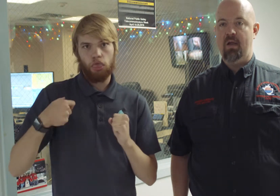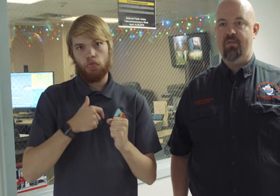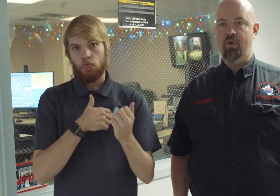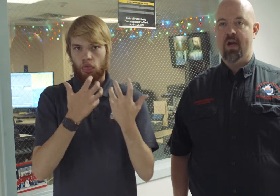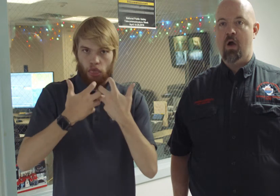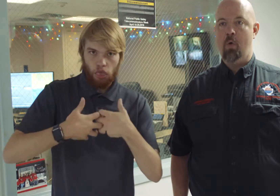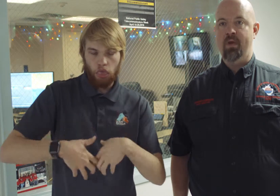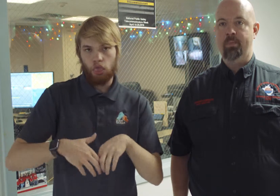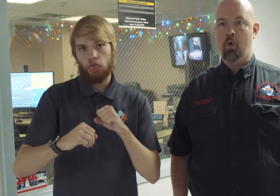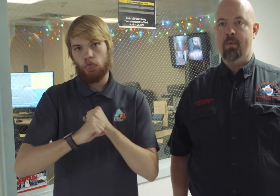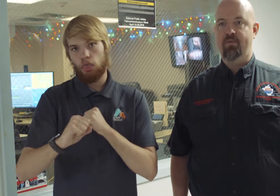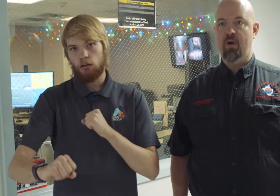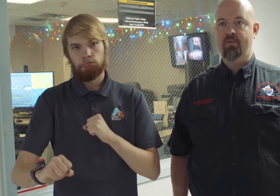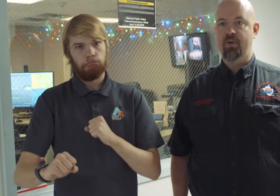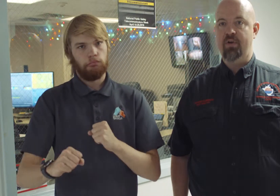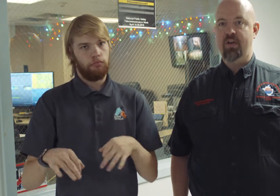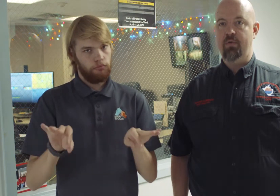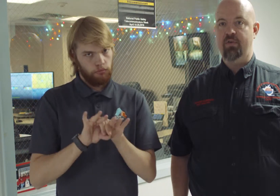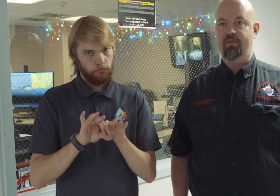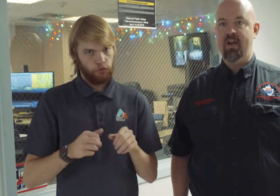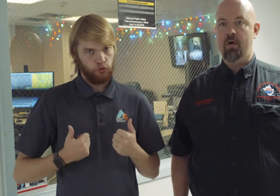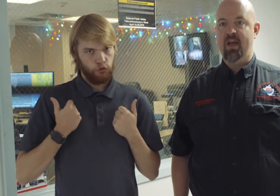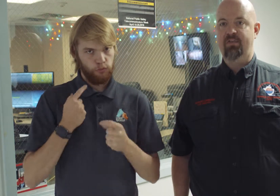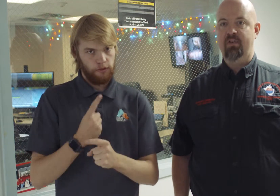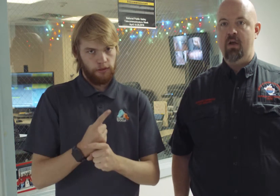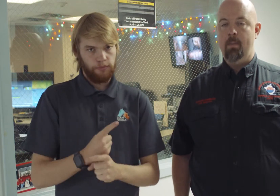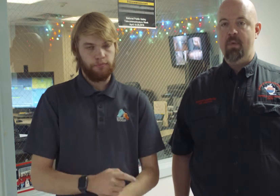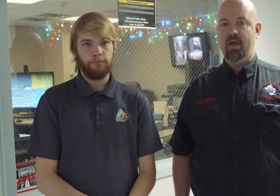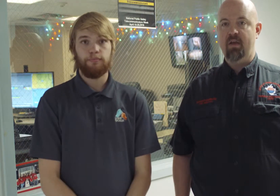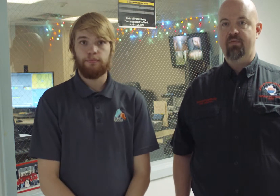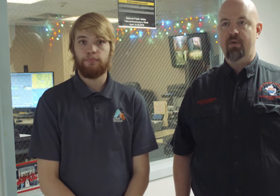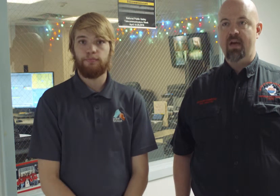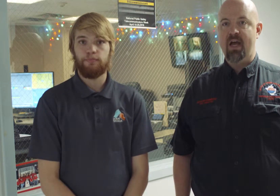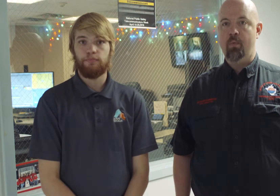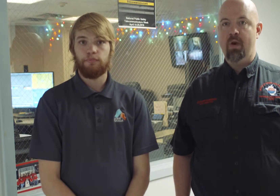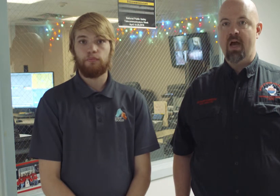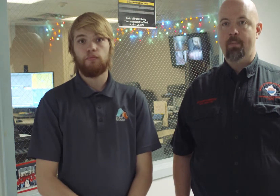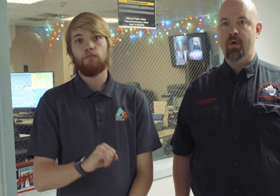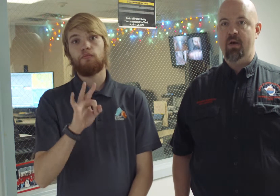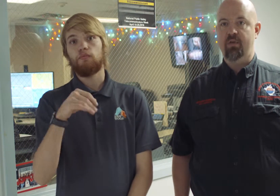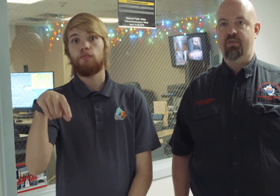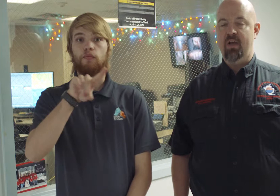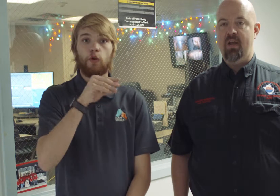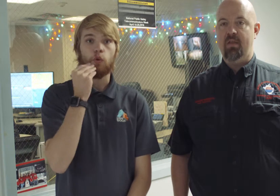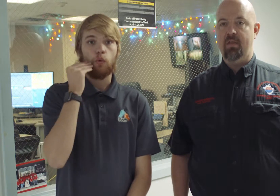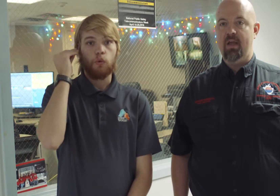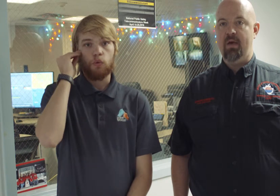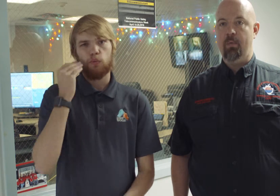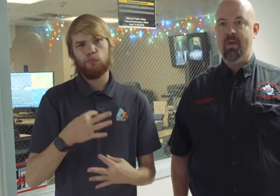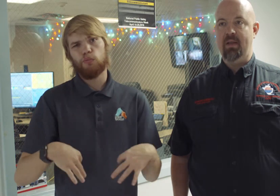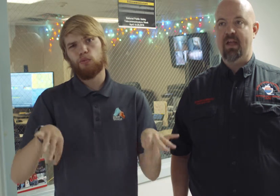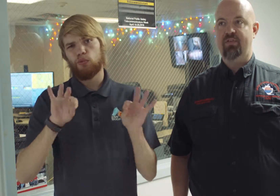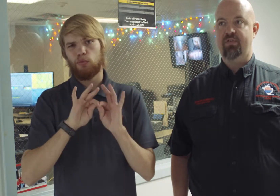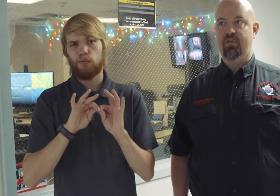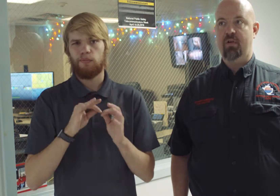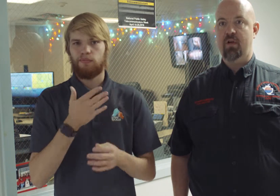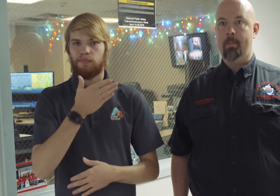If you're at home, it's more preferred for you to use a VRS because for the 911 operators, it will be less